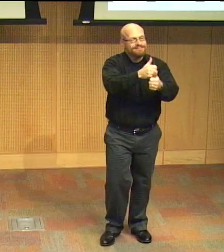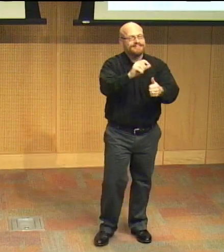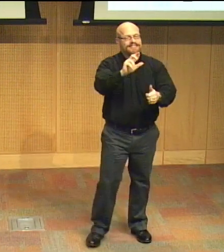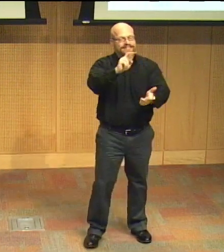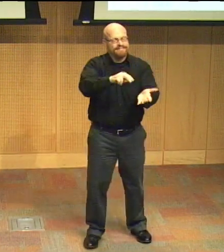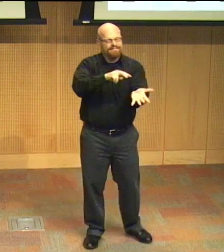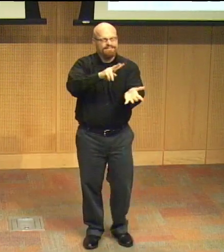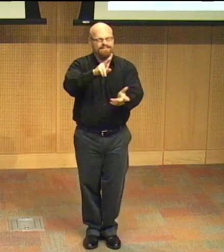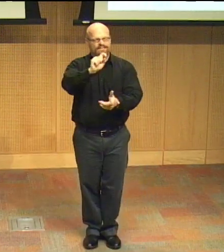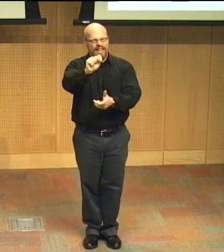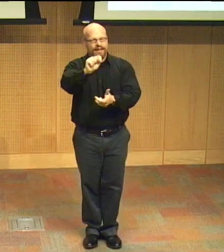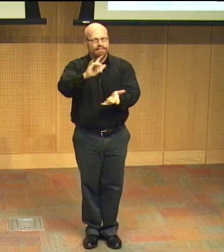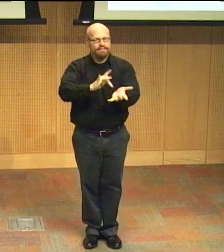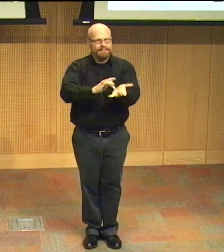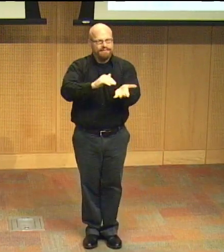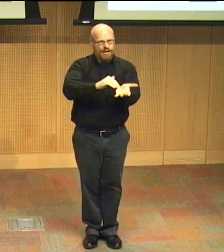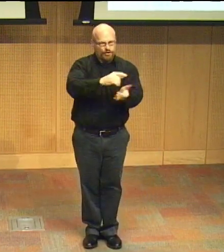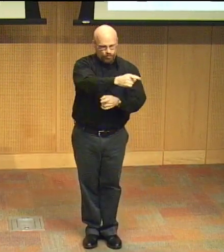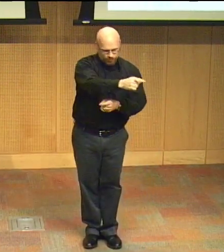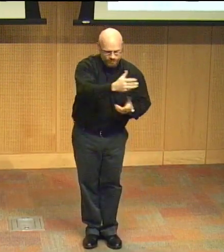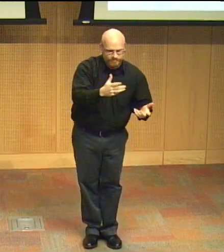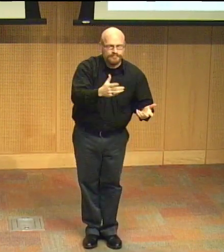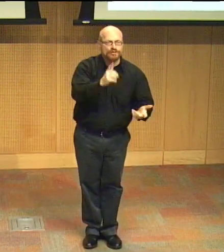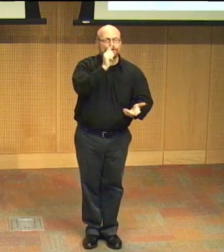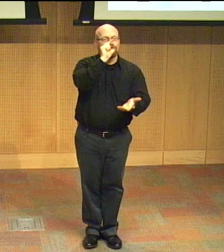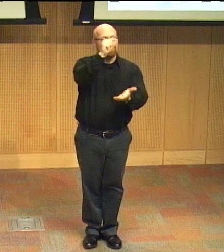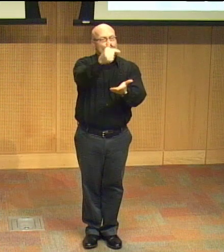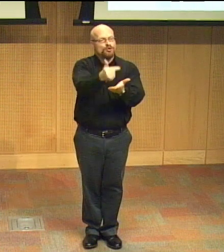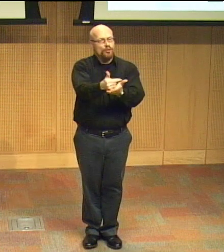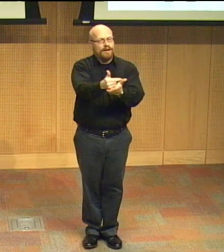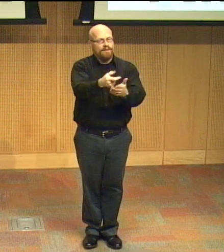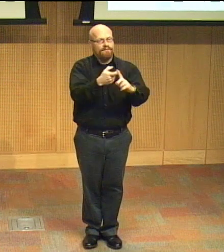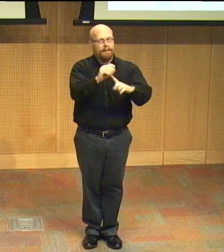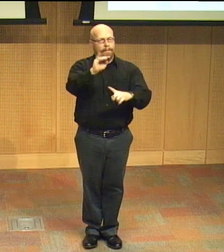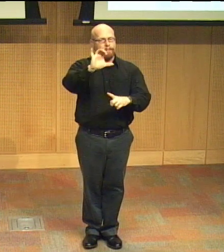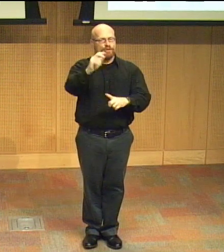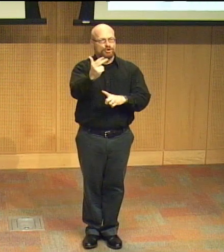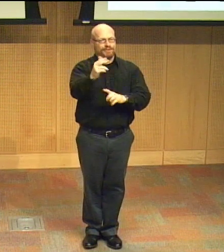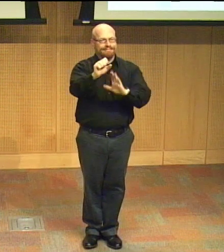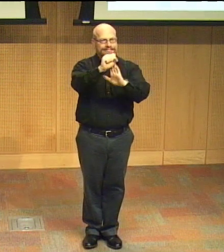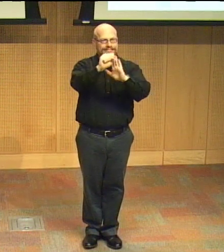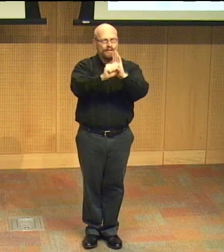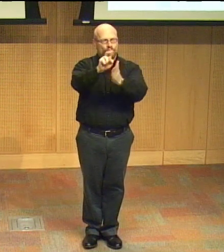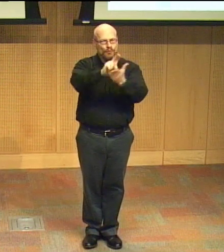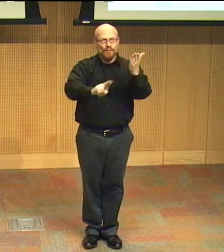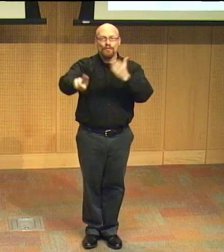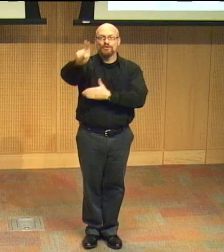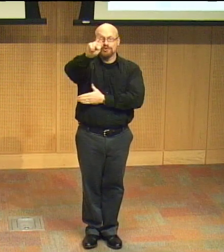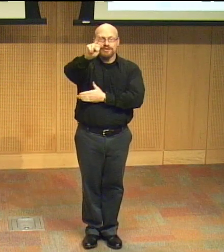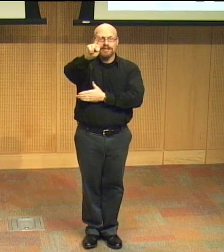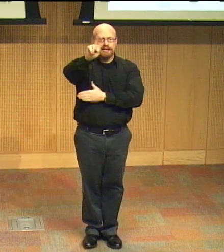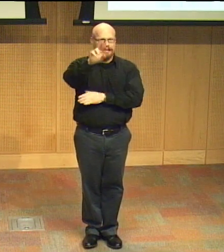She is a vet. She's a veterinarian. She graduated from Michigan State University in